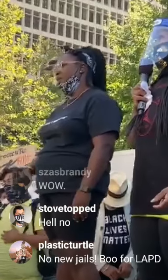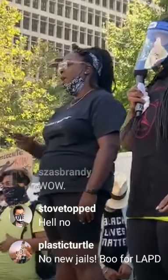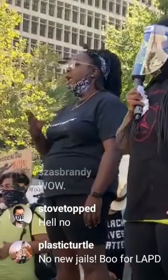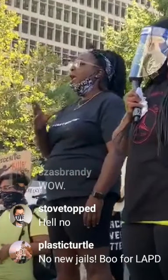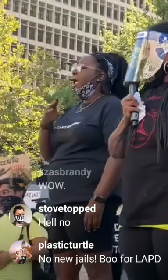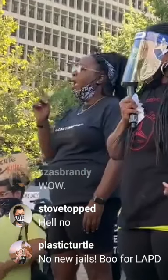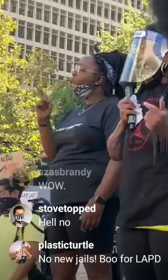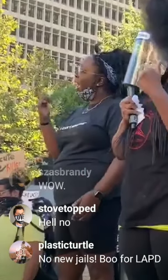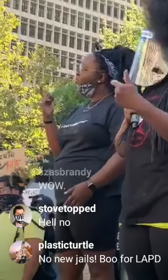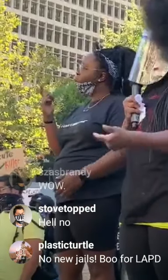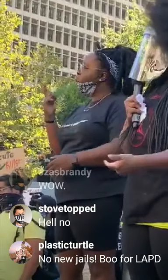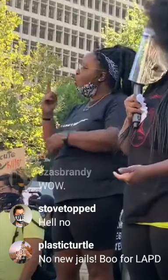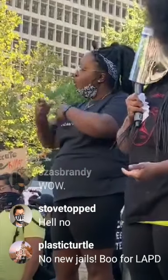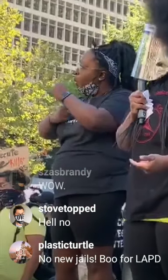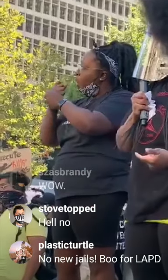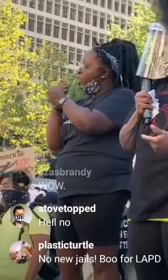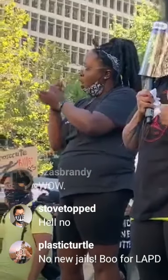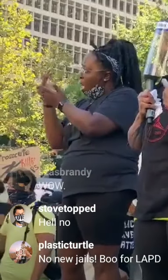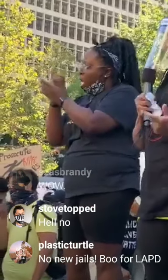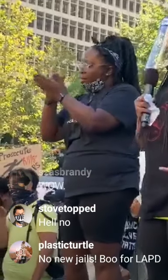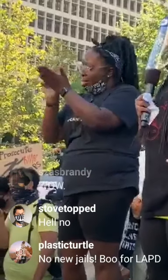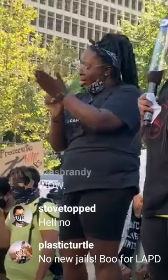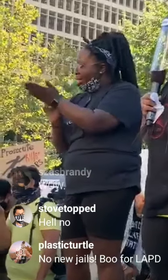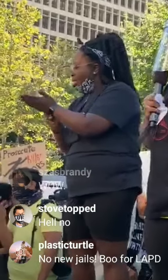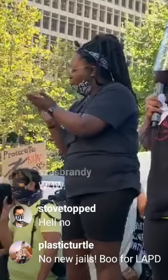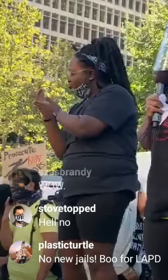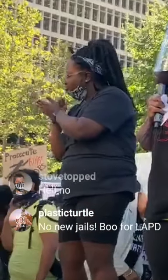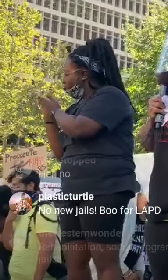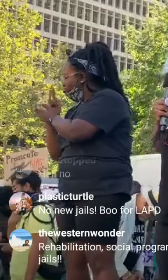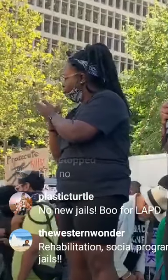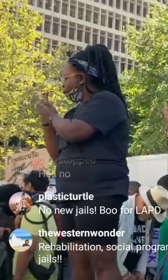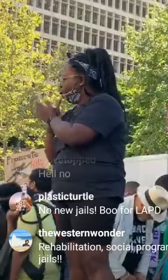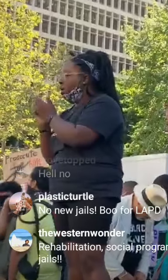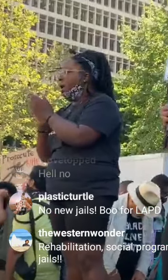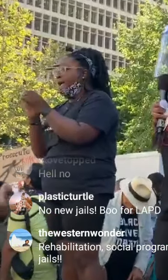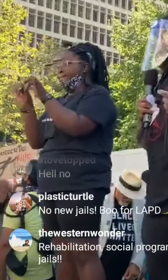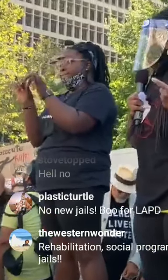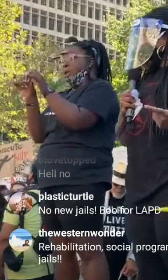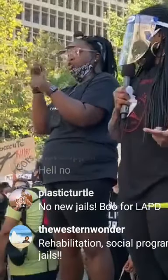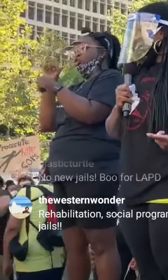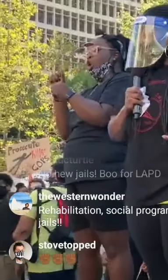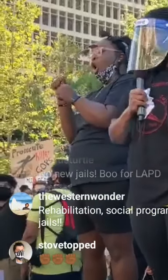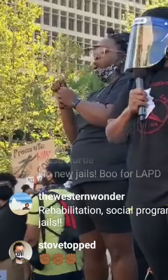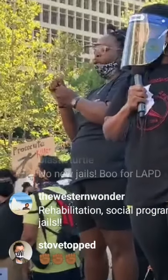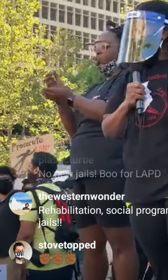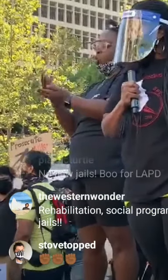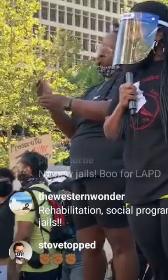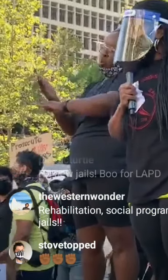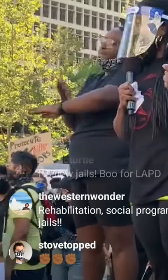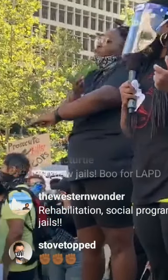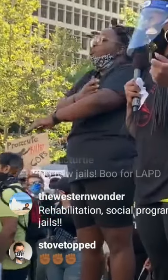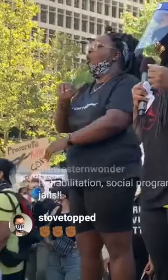spent about a year gathering signatures to create our own ballot measure, which was called Reform LA